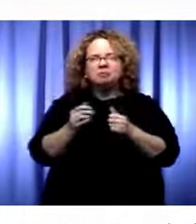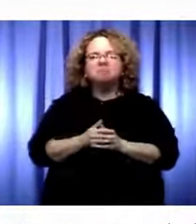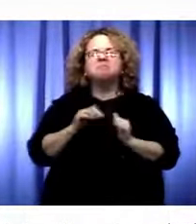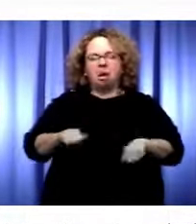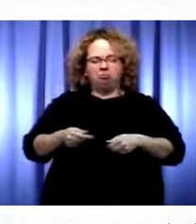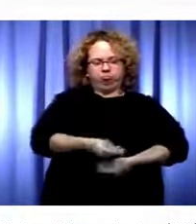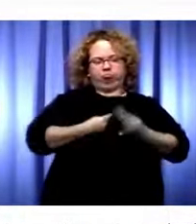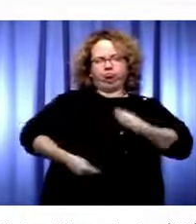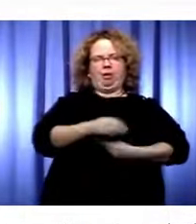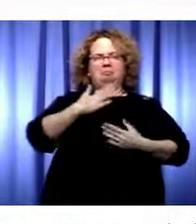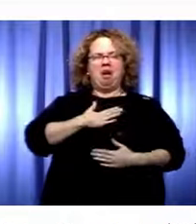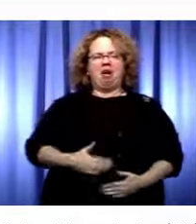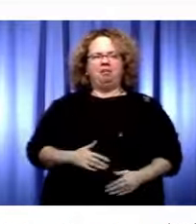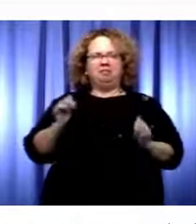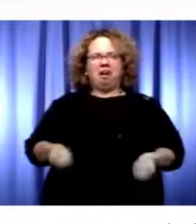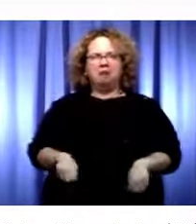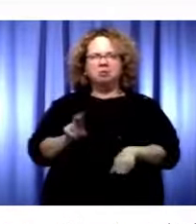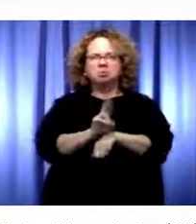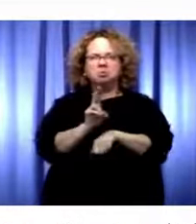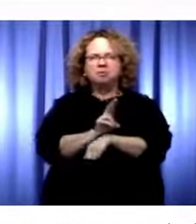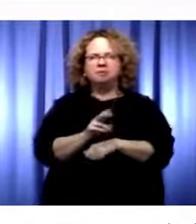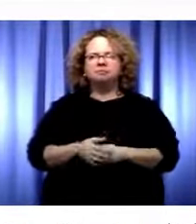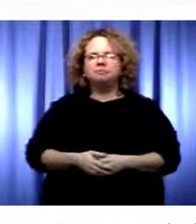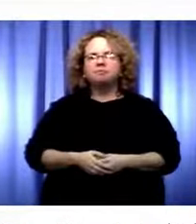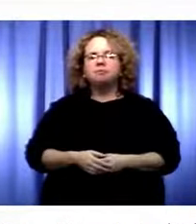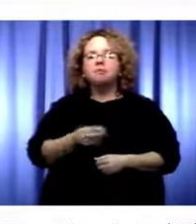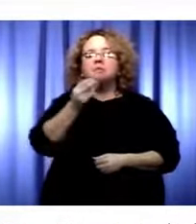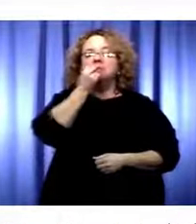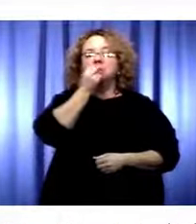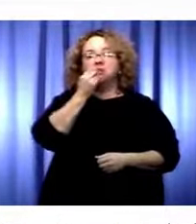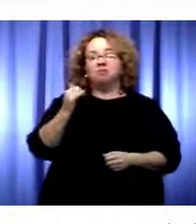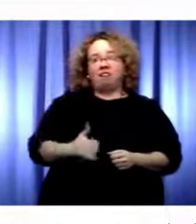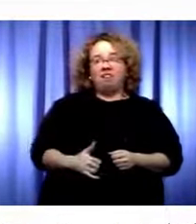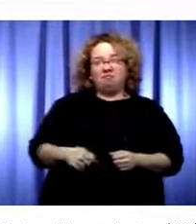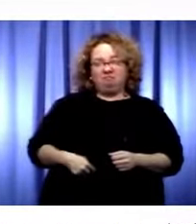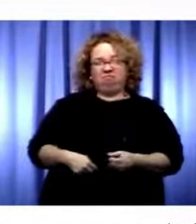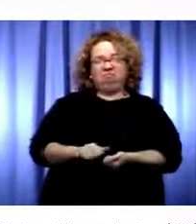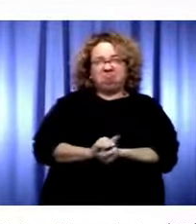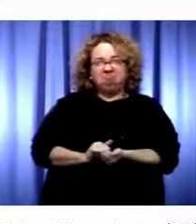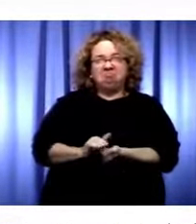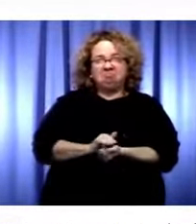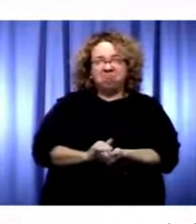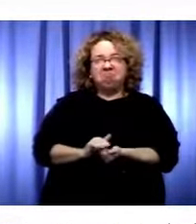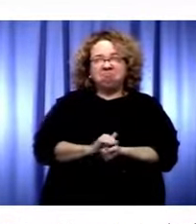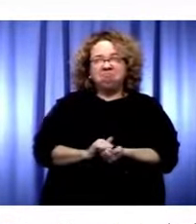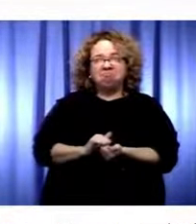These become even smaller, and they're able to pass through the membrane and be circulated throughout the body.